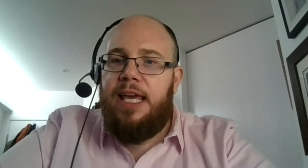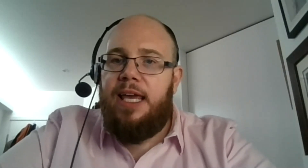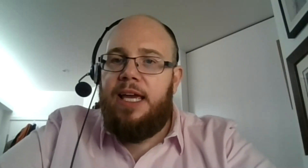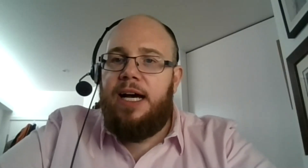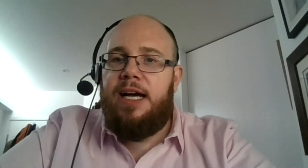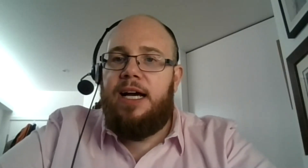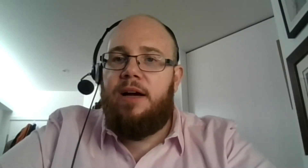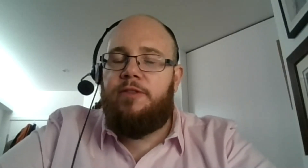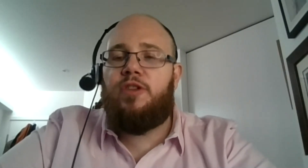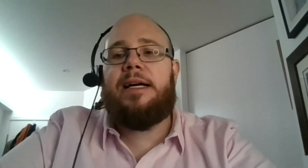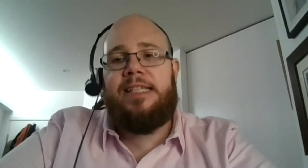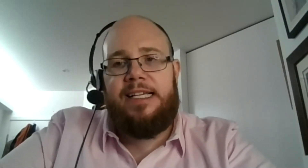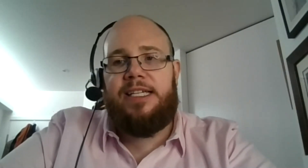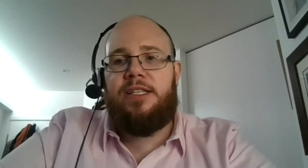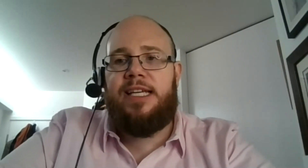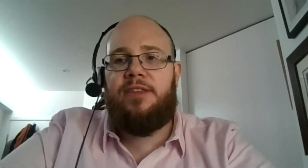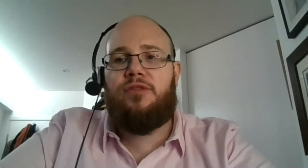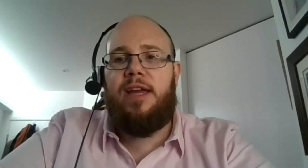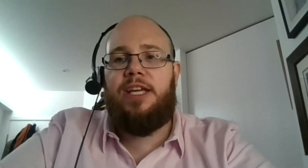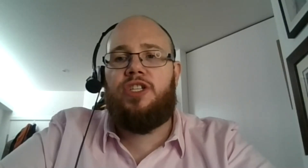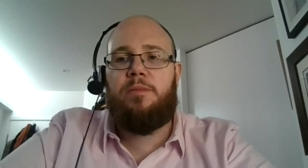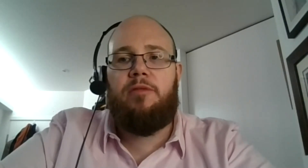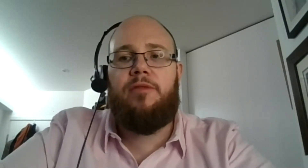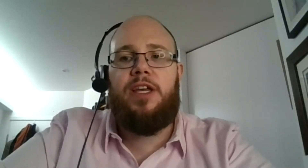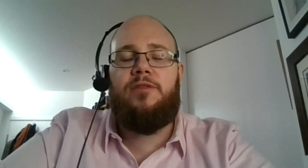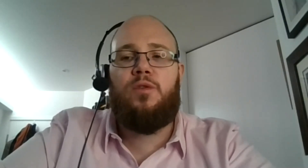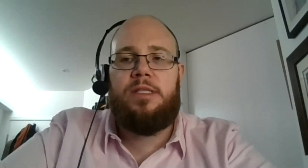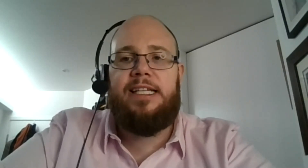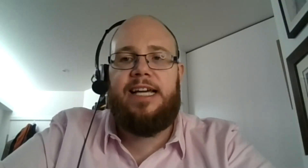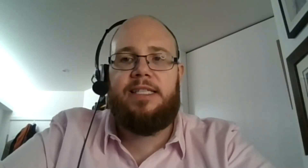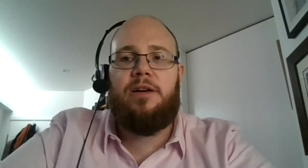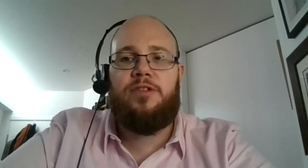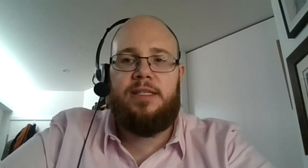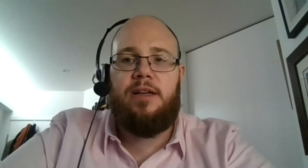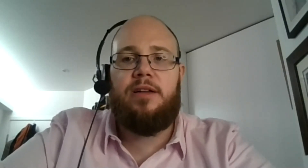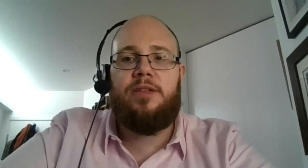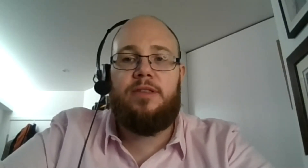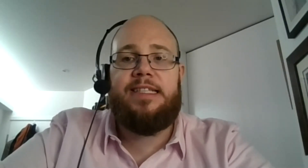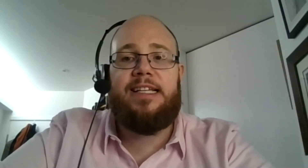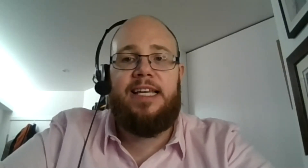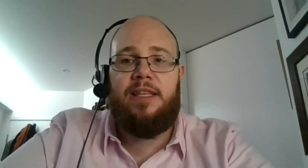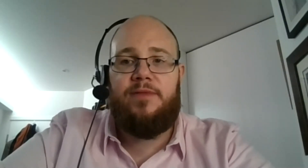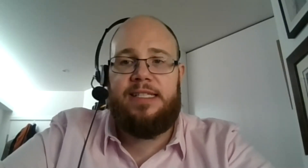we've talked about tier 3 should be reviewed 14 days after it starts, so on the 16th of